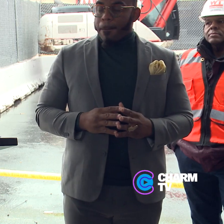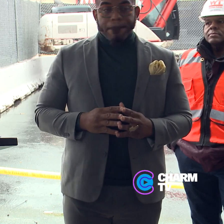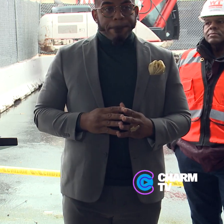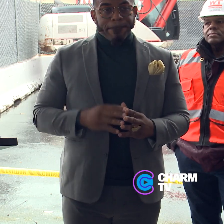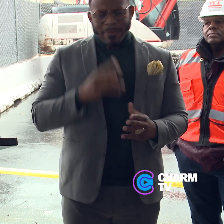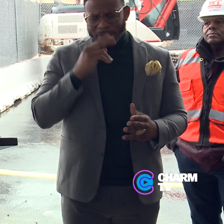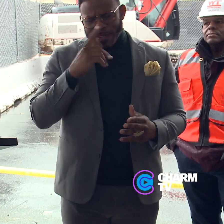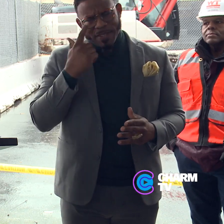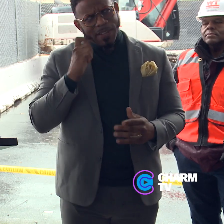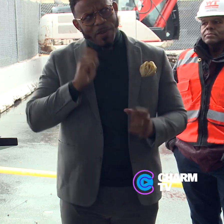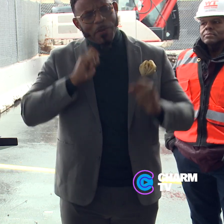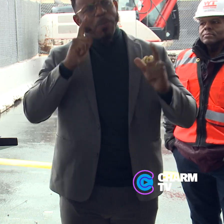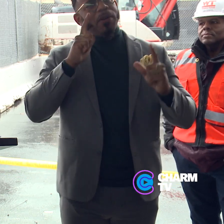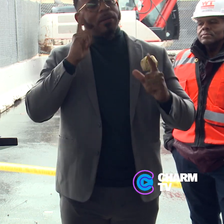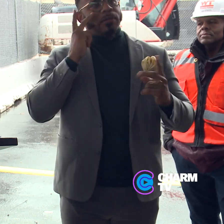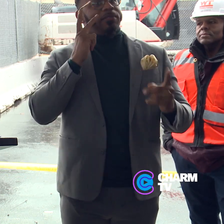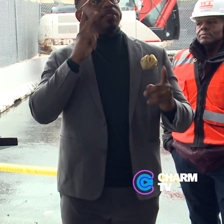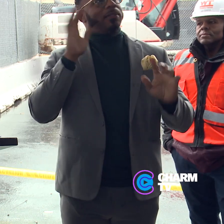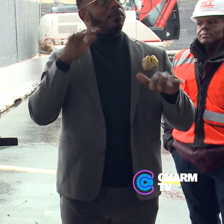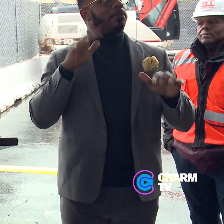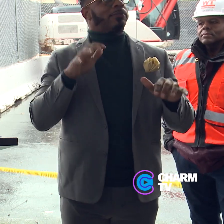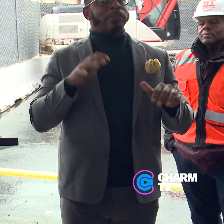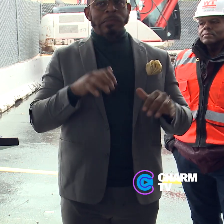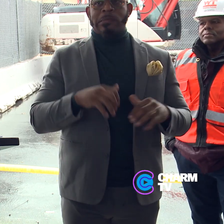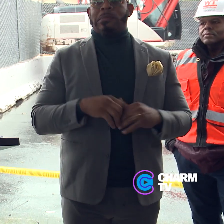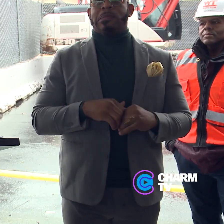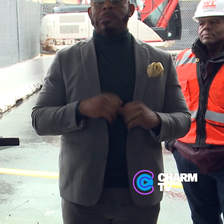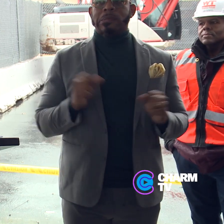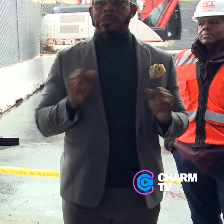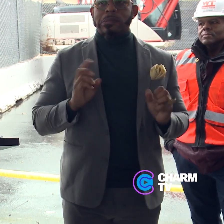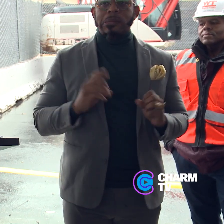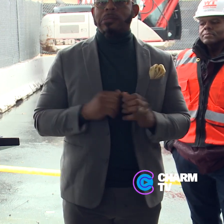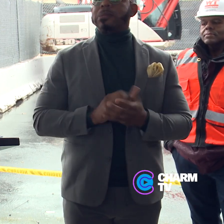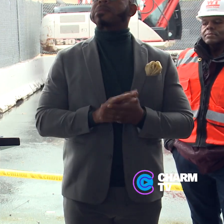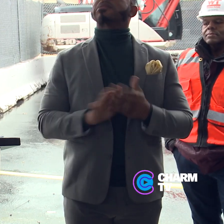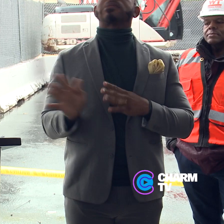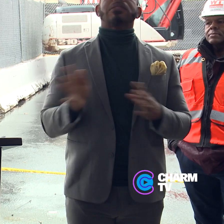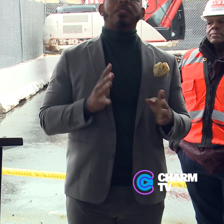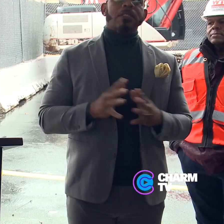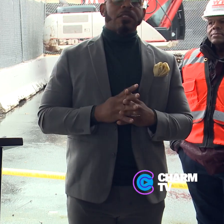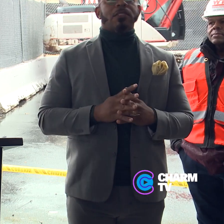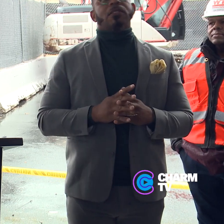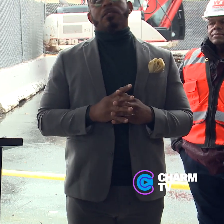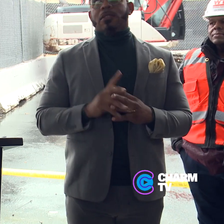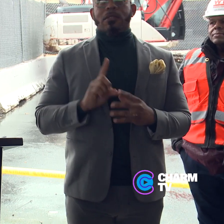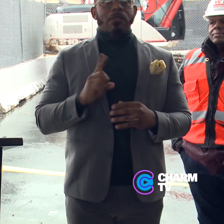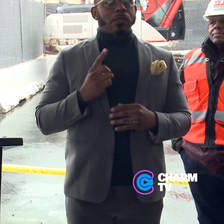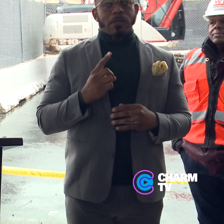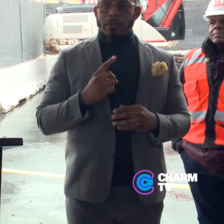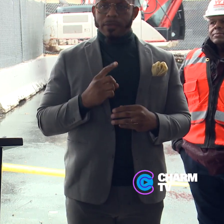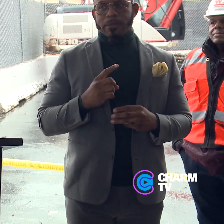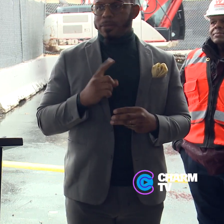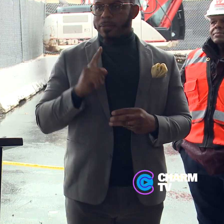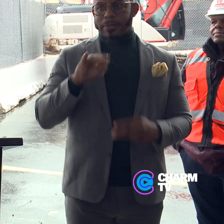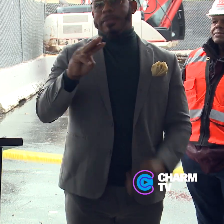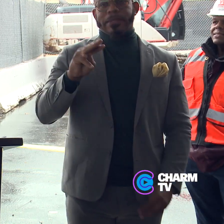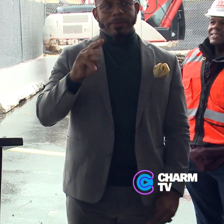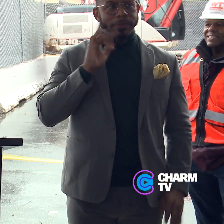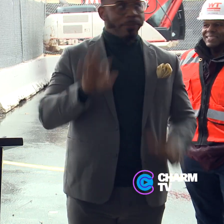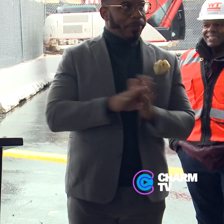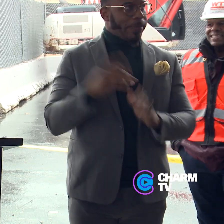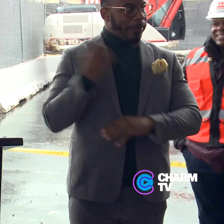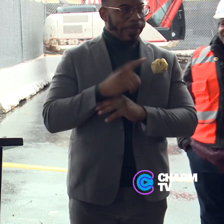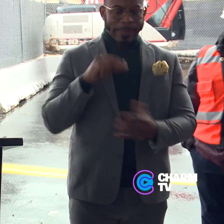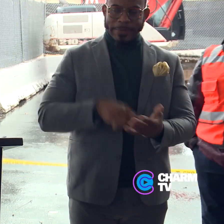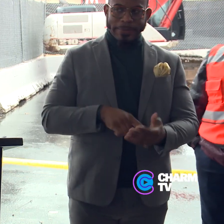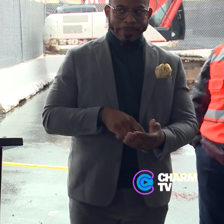funny because when I woke up and I saw the rain and the cold weather and the wind, I said only Tim Regan would pick a